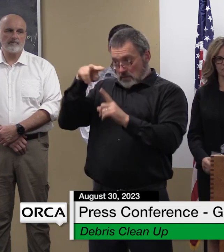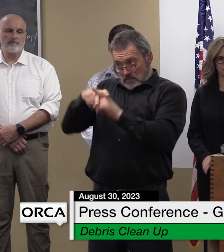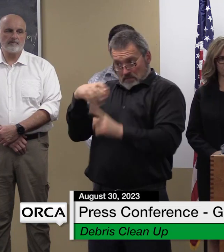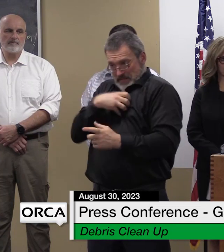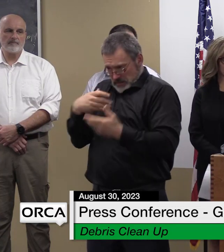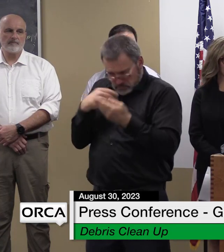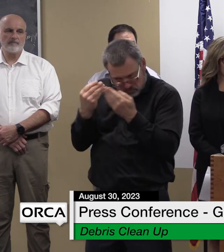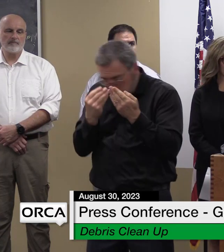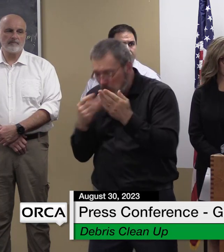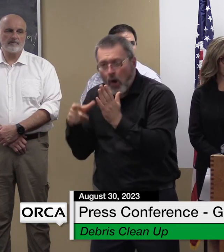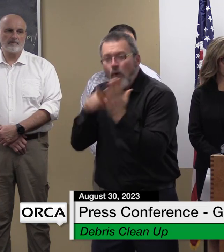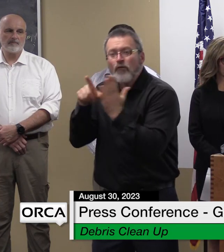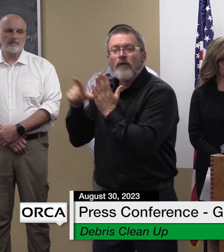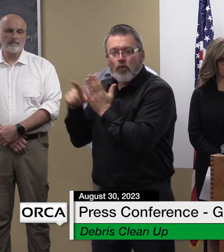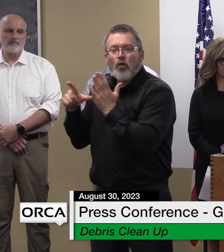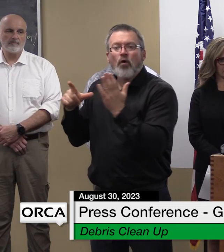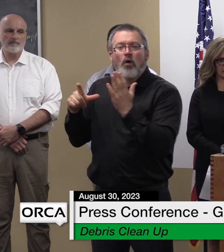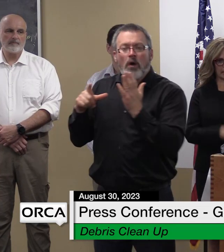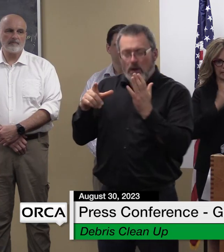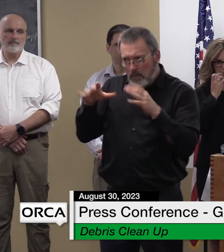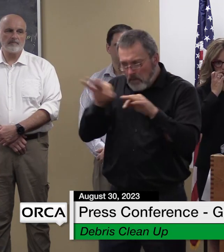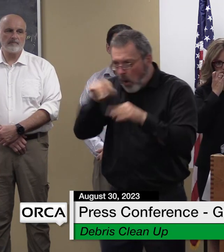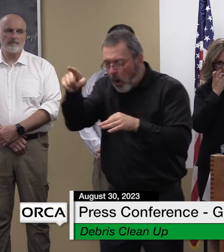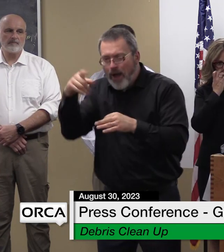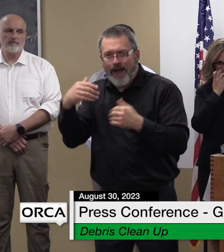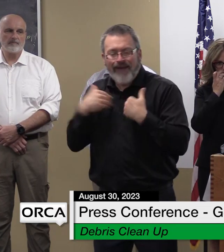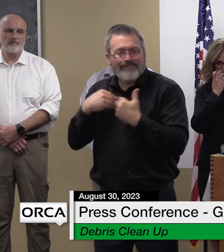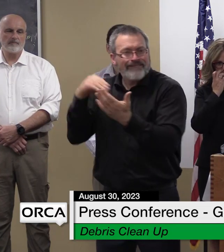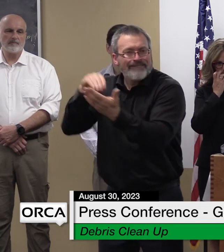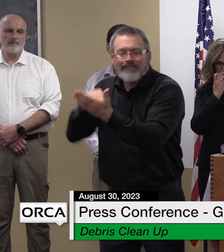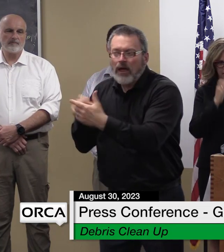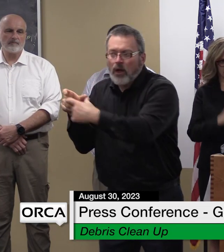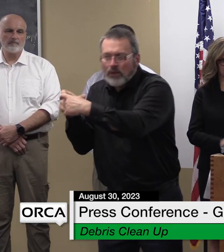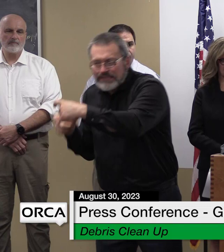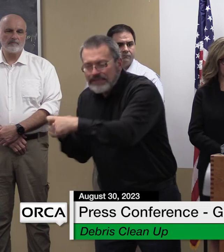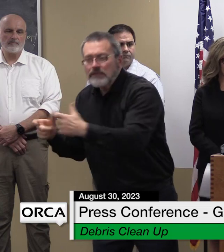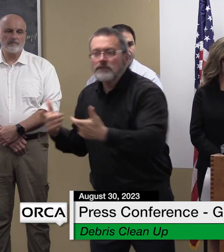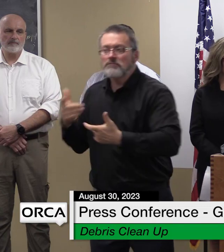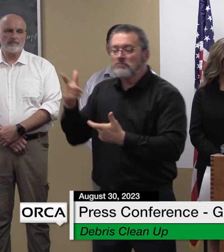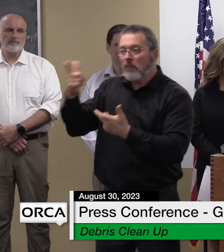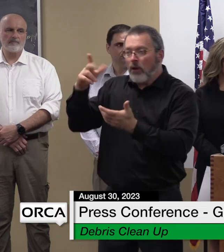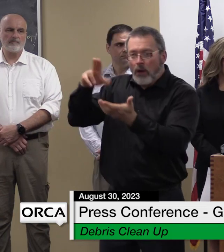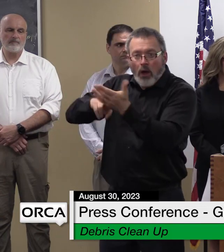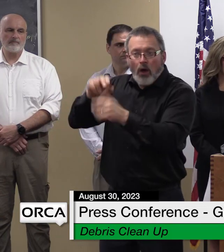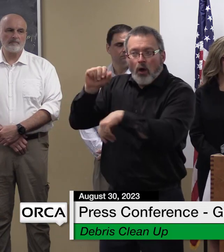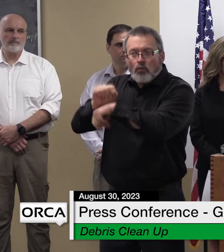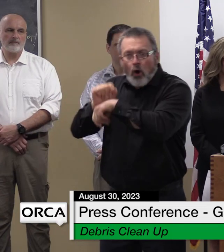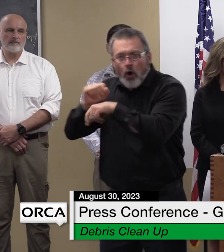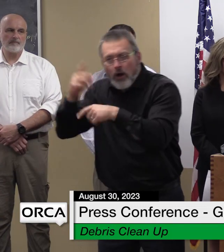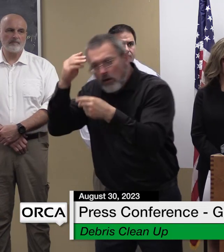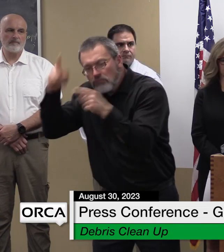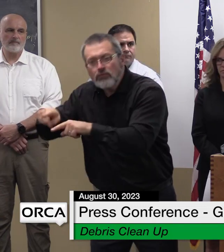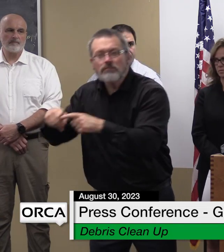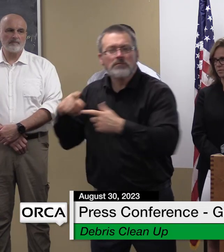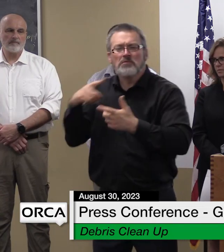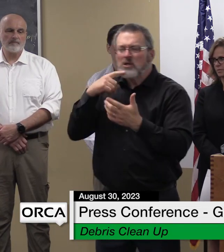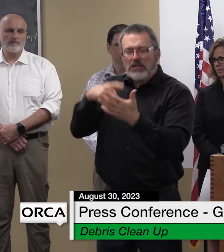any contractor estimates, or insurance determinations will help us adjust the amount that they're receiving.